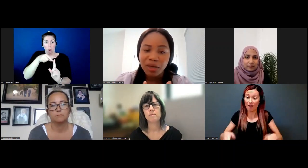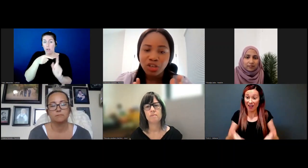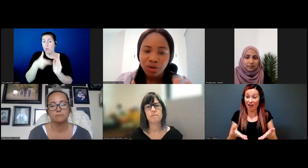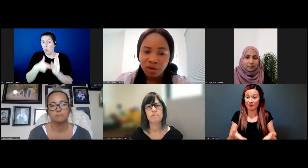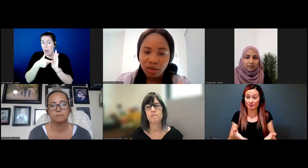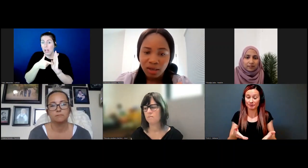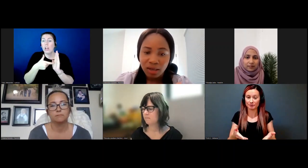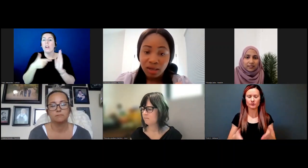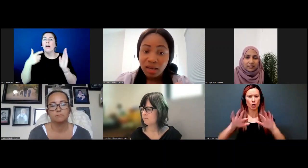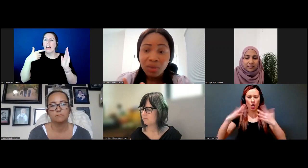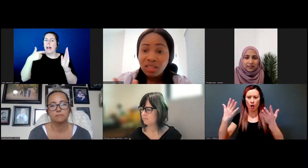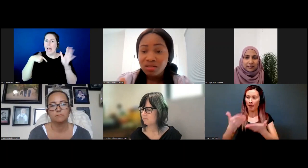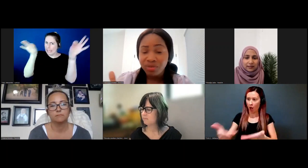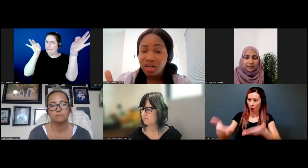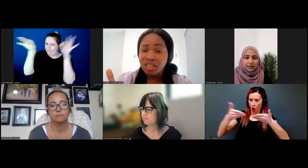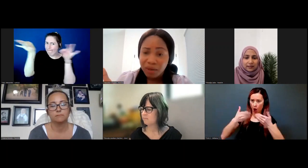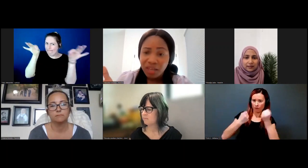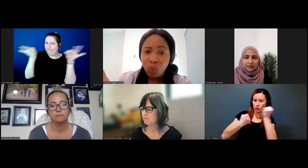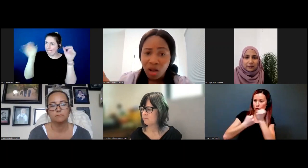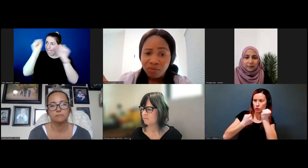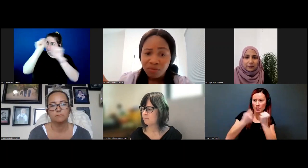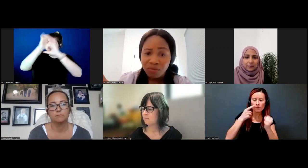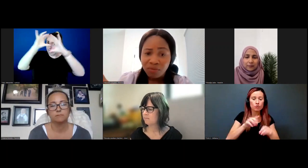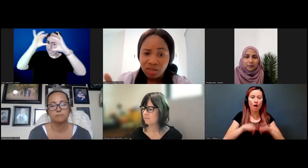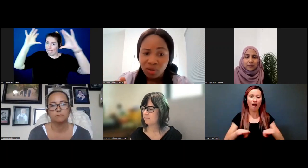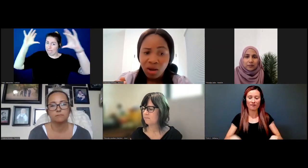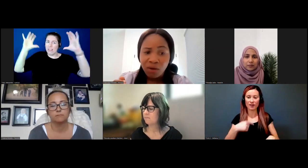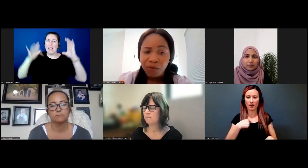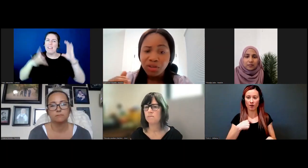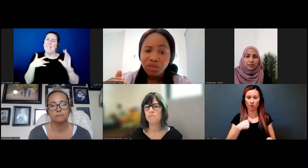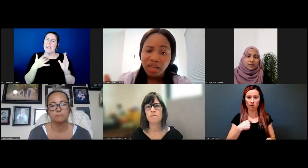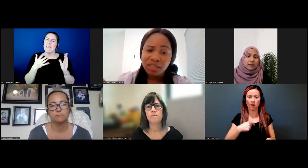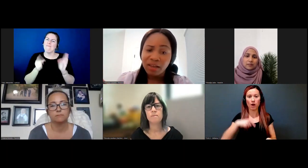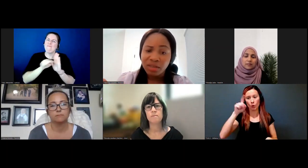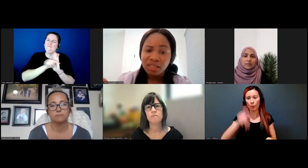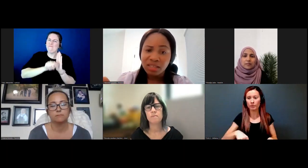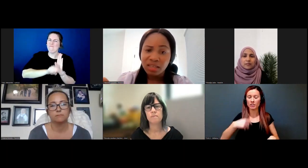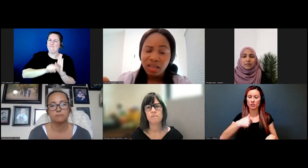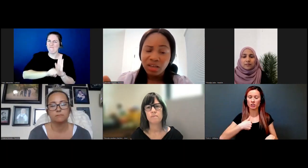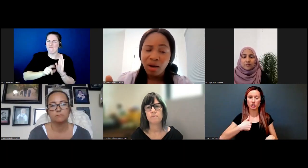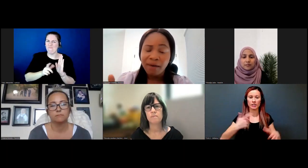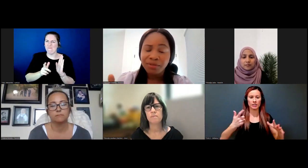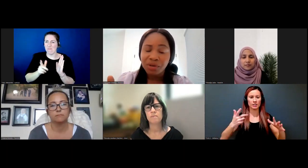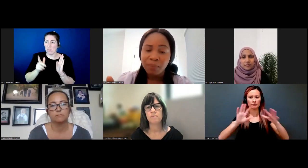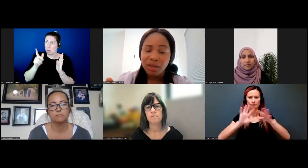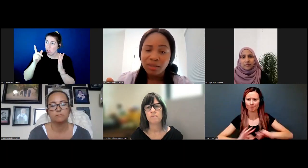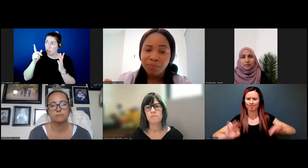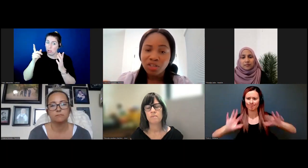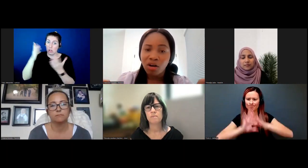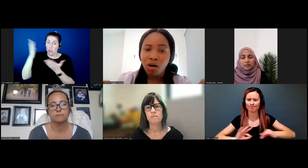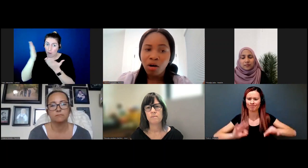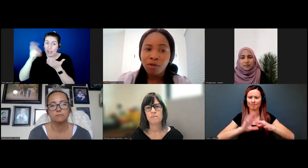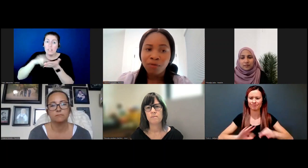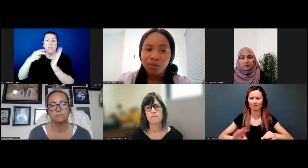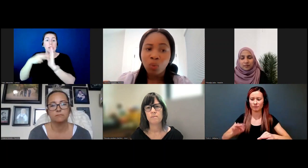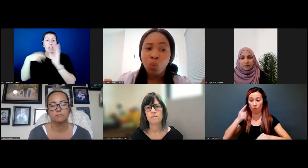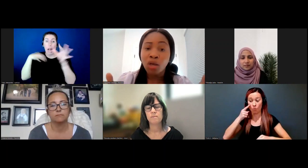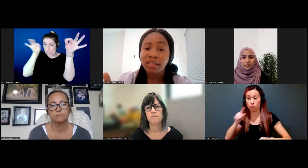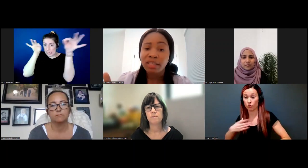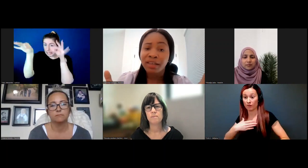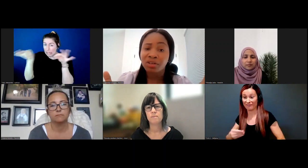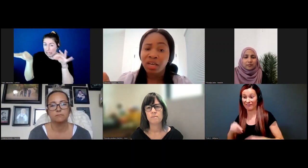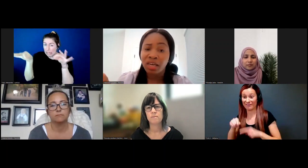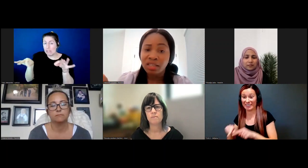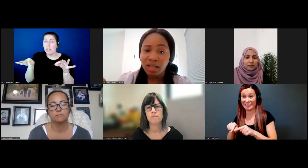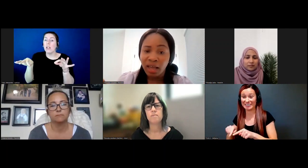paint a picture that wasn't really speaking well of my son. So for you to get service, you have to really paint a picture of the